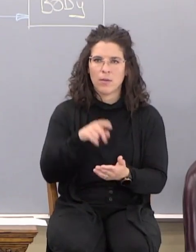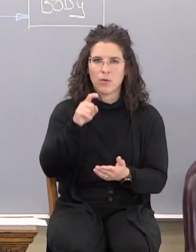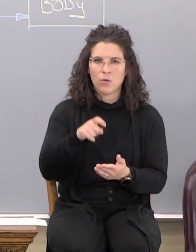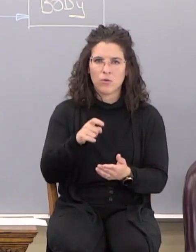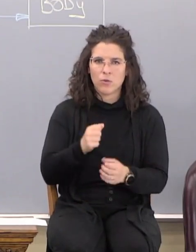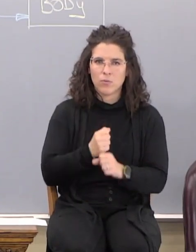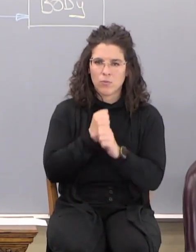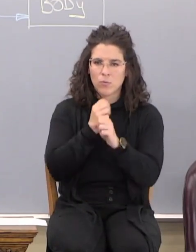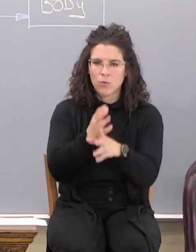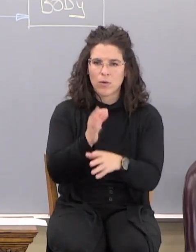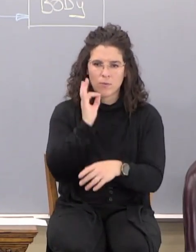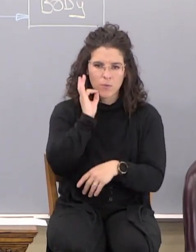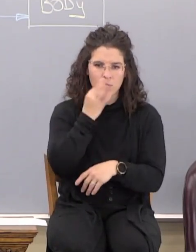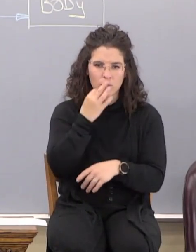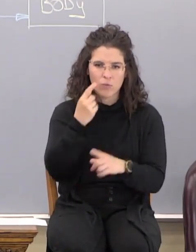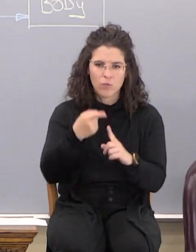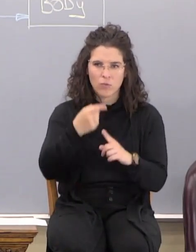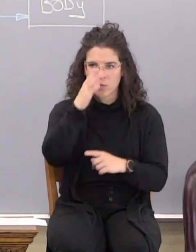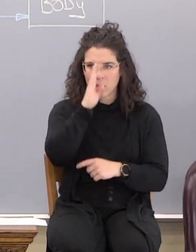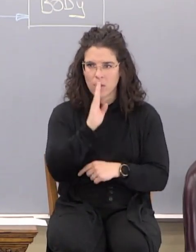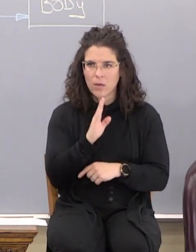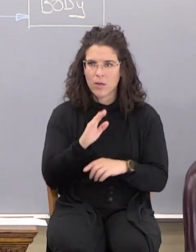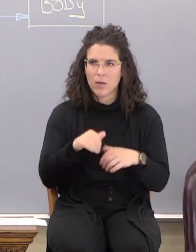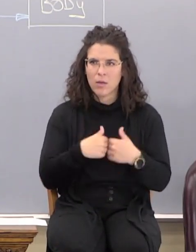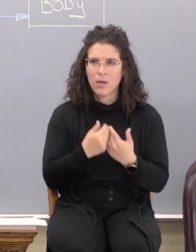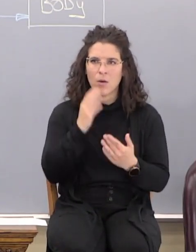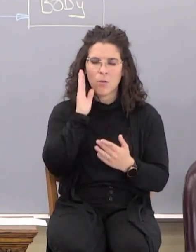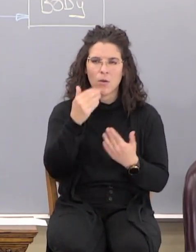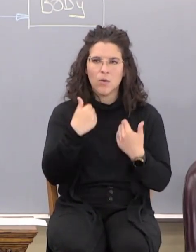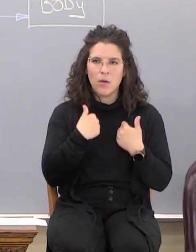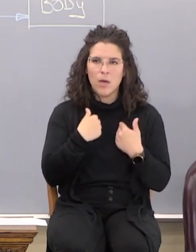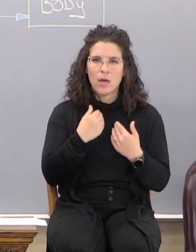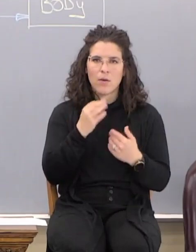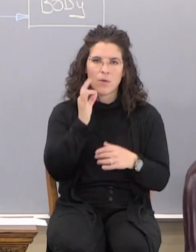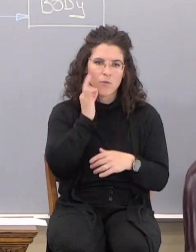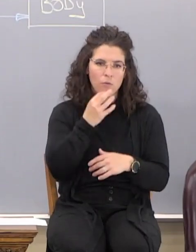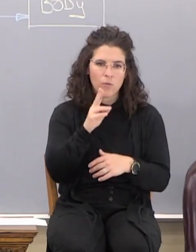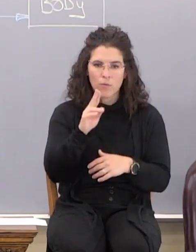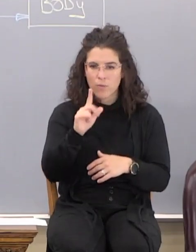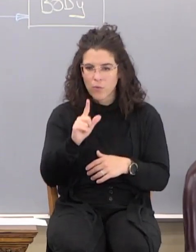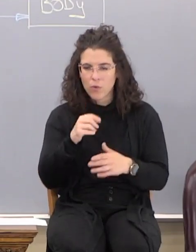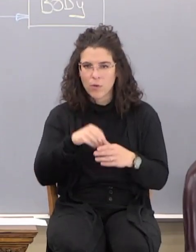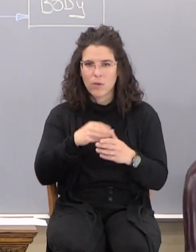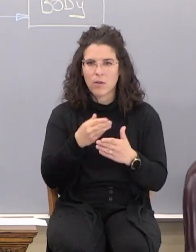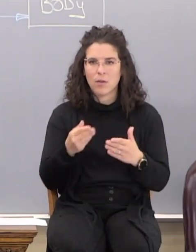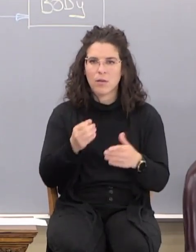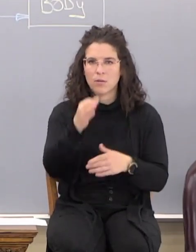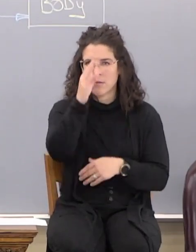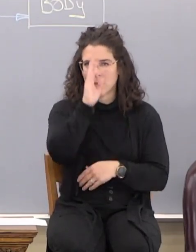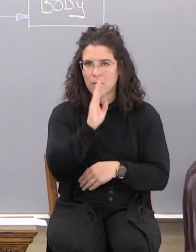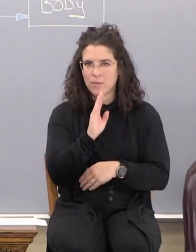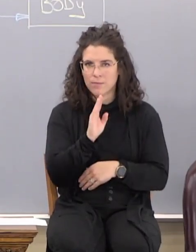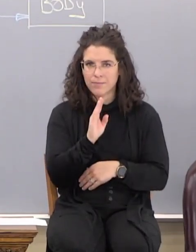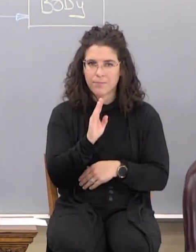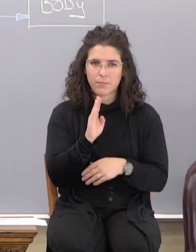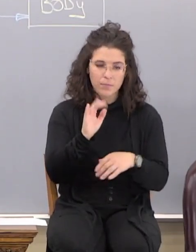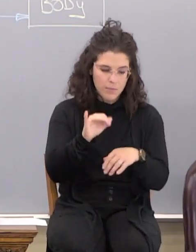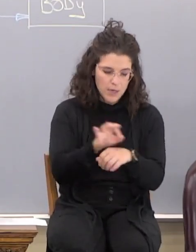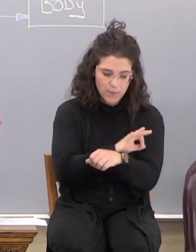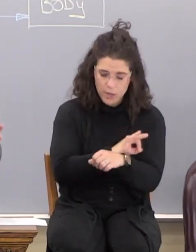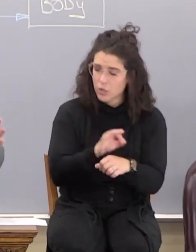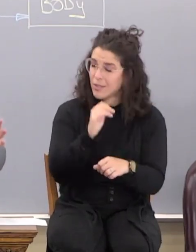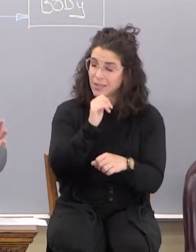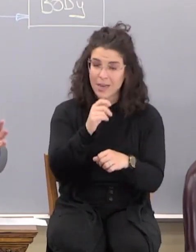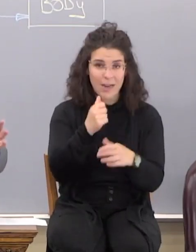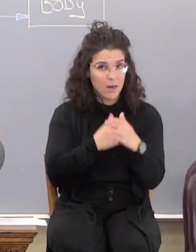should bring forth fruit unto God. So how are you going to bring forth, how are you going to have a life that's fruitful in the things of God? By functioning not